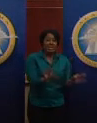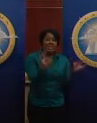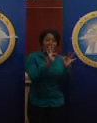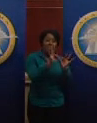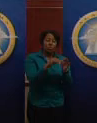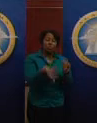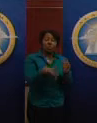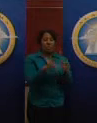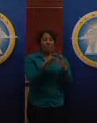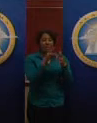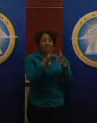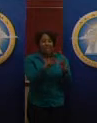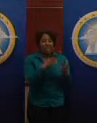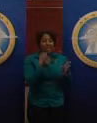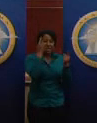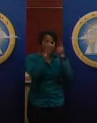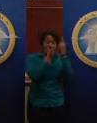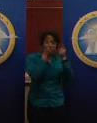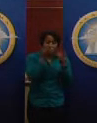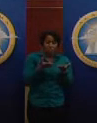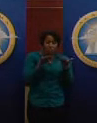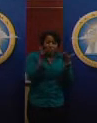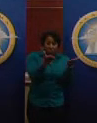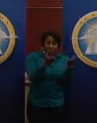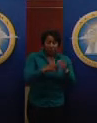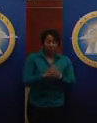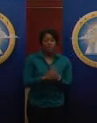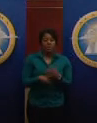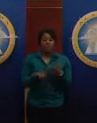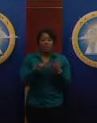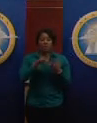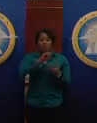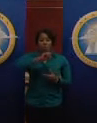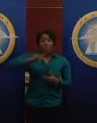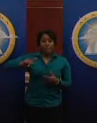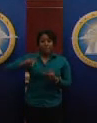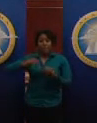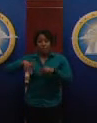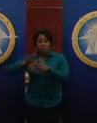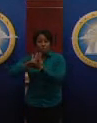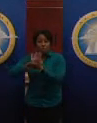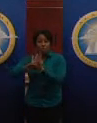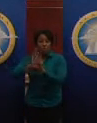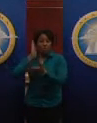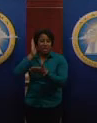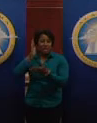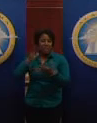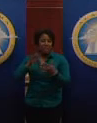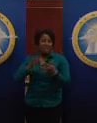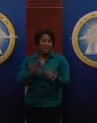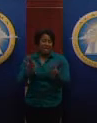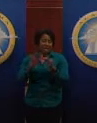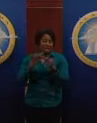and guidance and consideration recommendations. And in the return to campus, there will be essential guidance and consideration